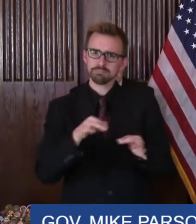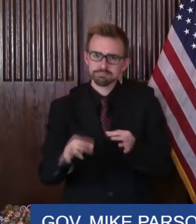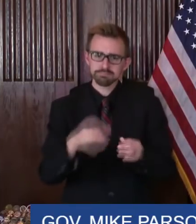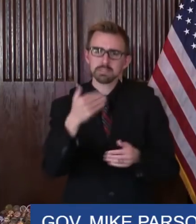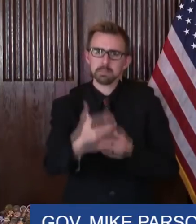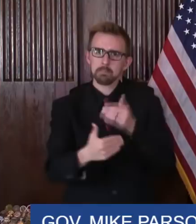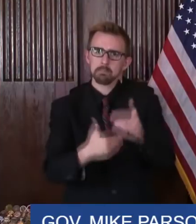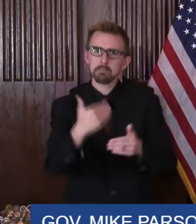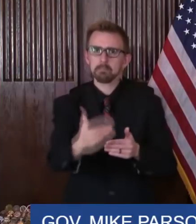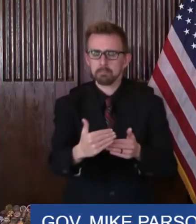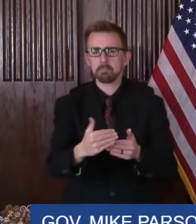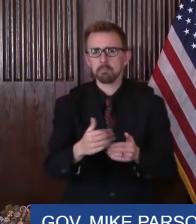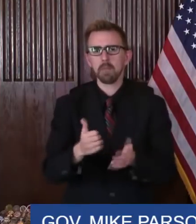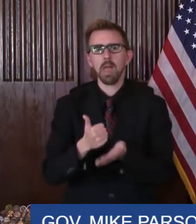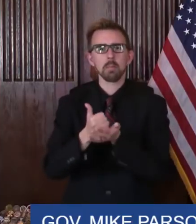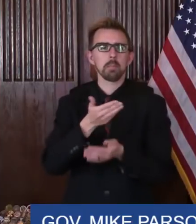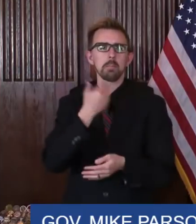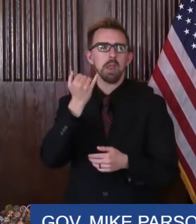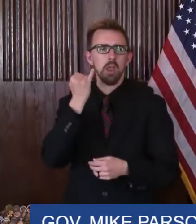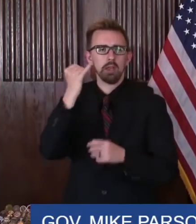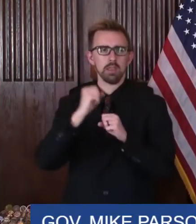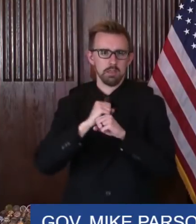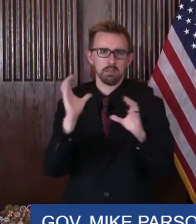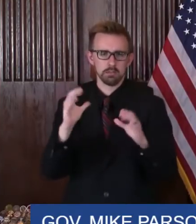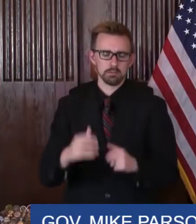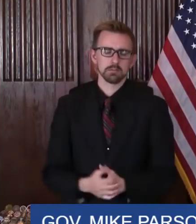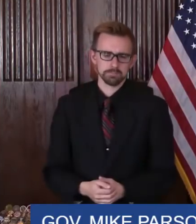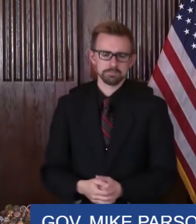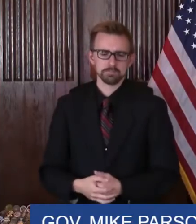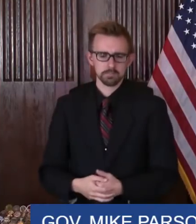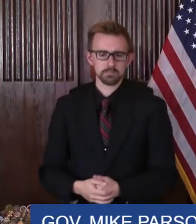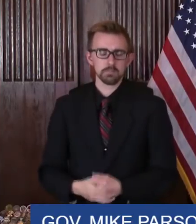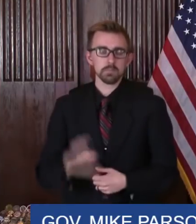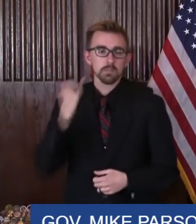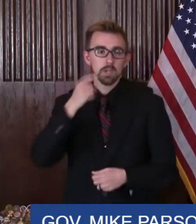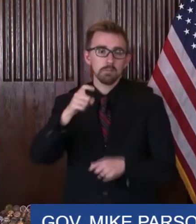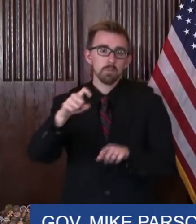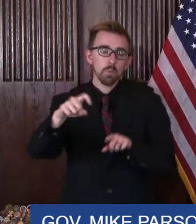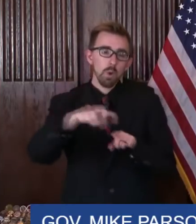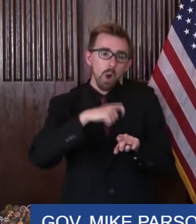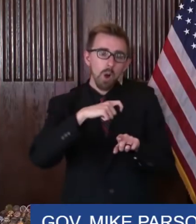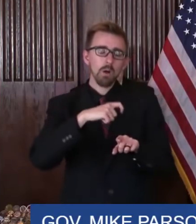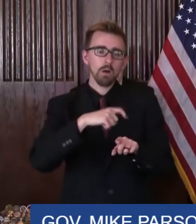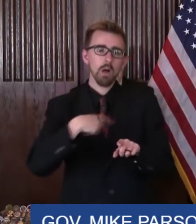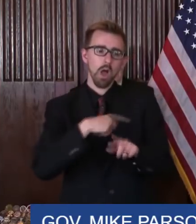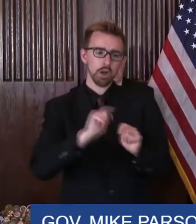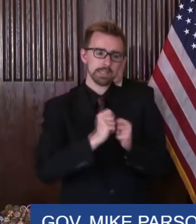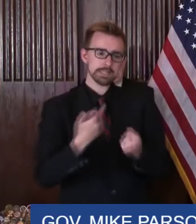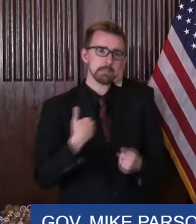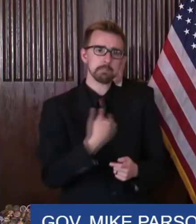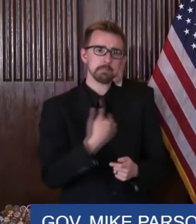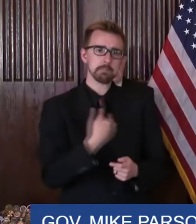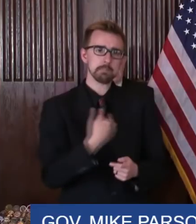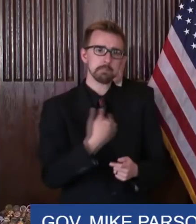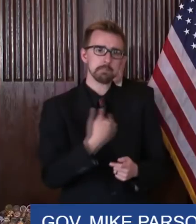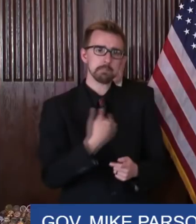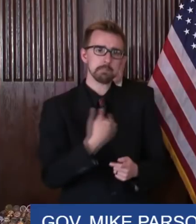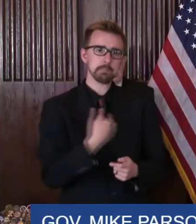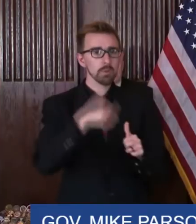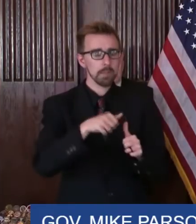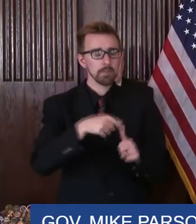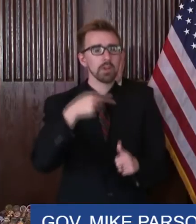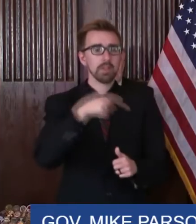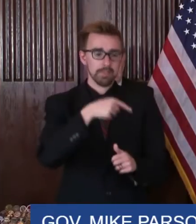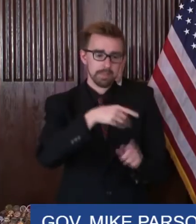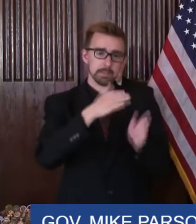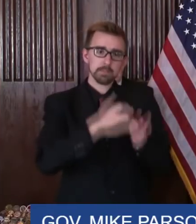program process and the benefits. If you do call and speak with one of our team members, please remember that they are there